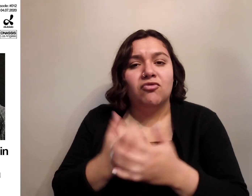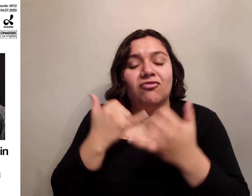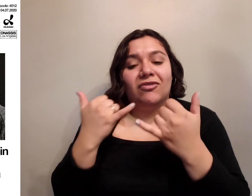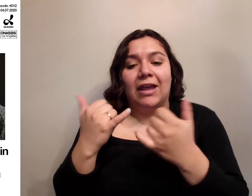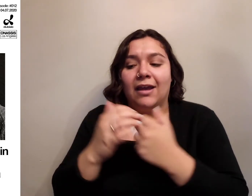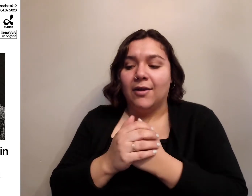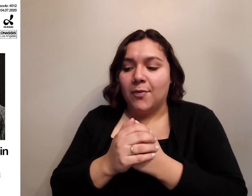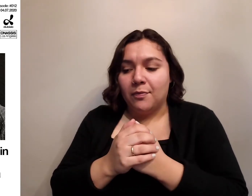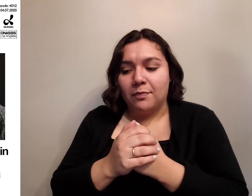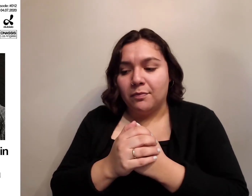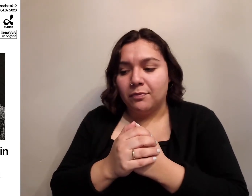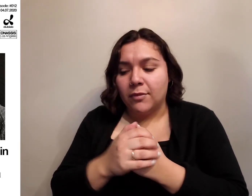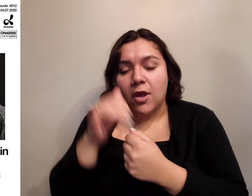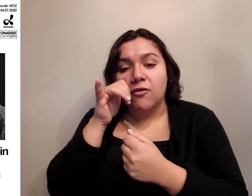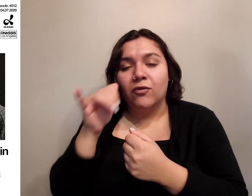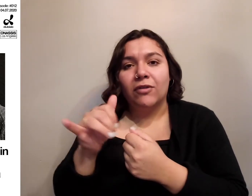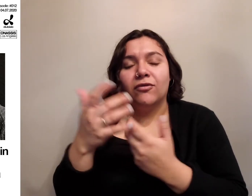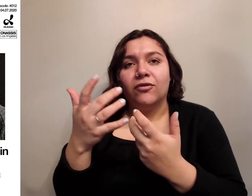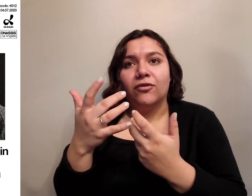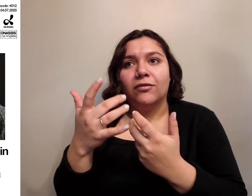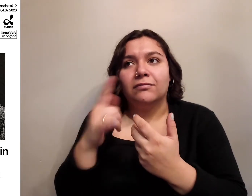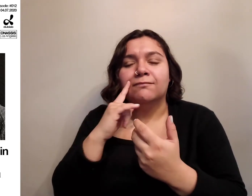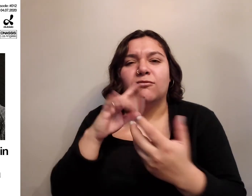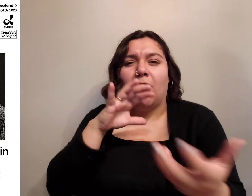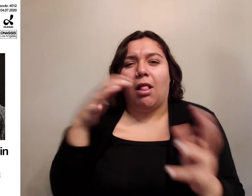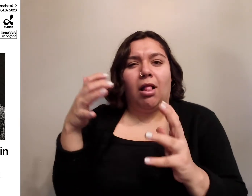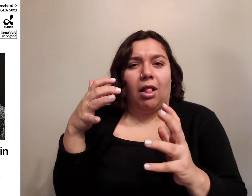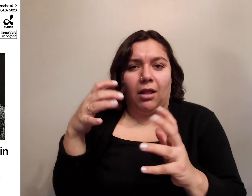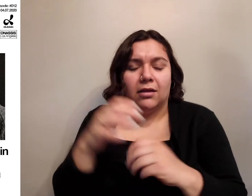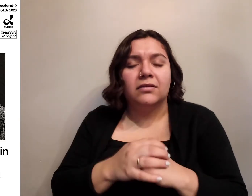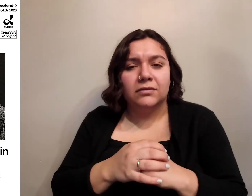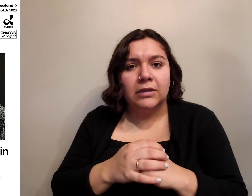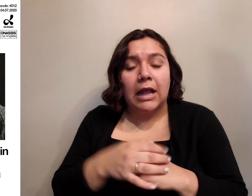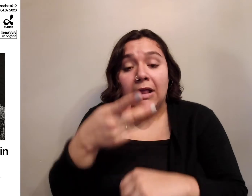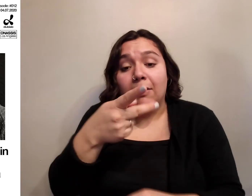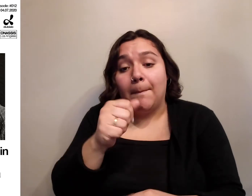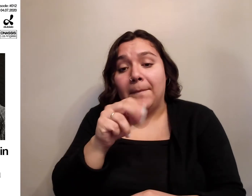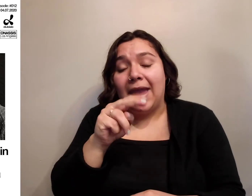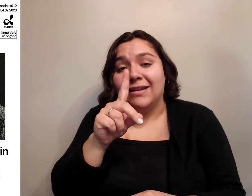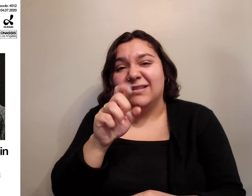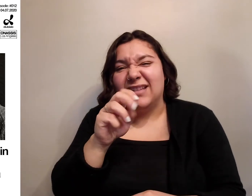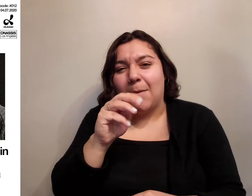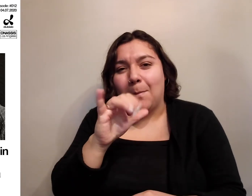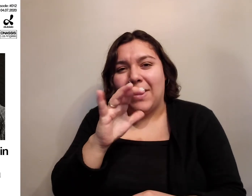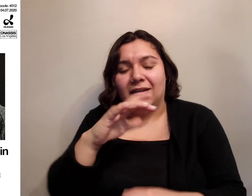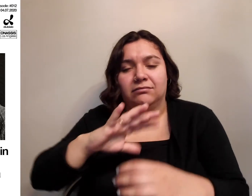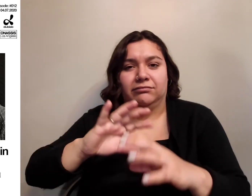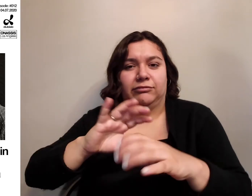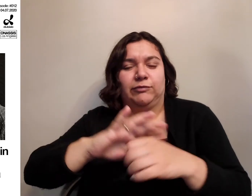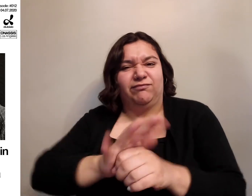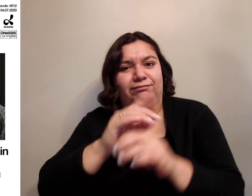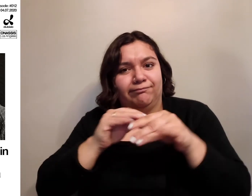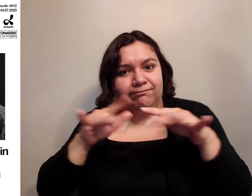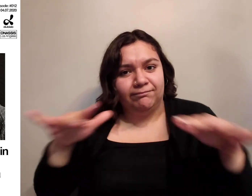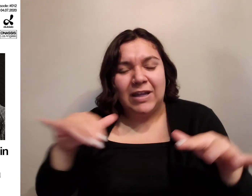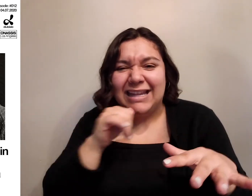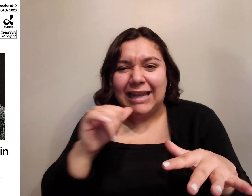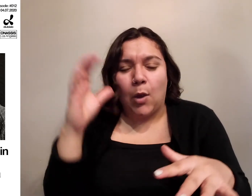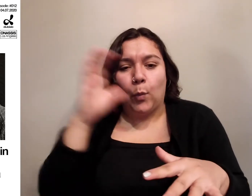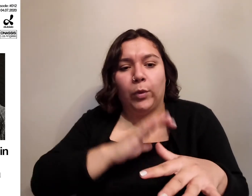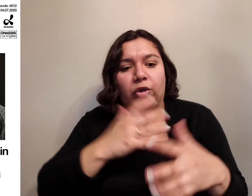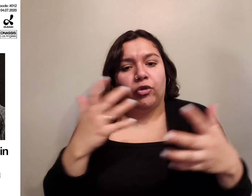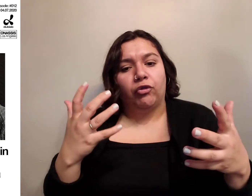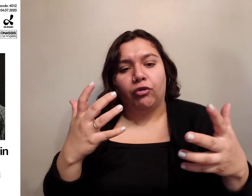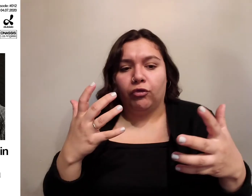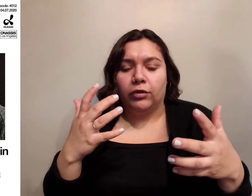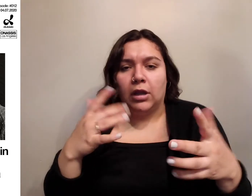be forever distorted. The pandemic is not some weird